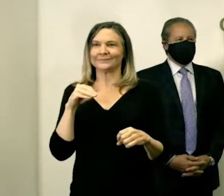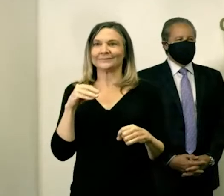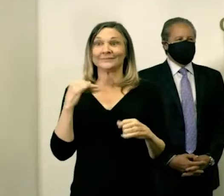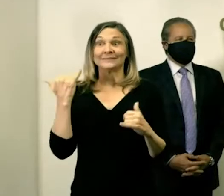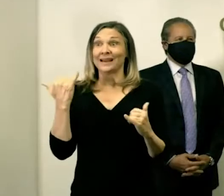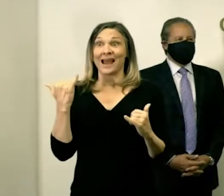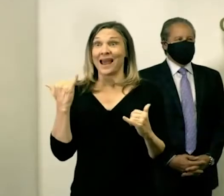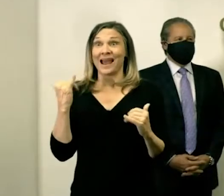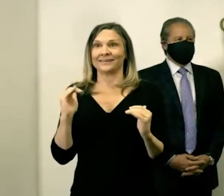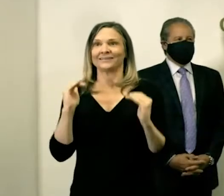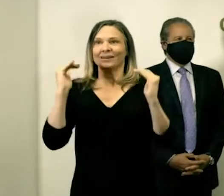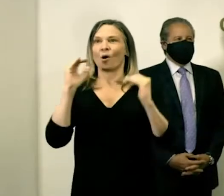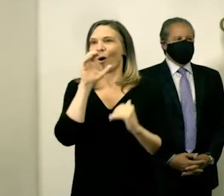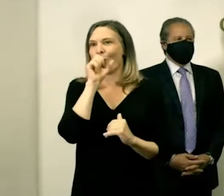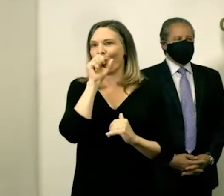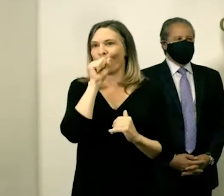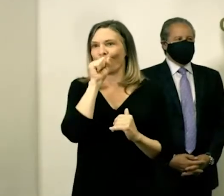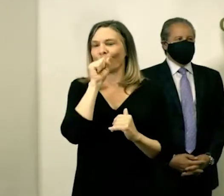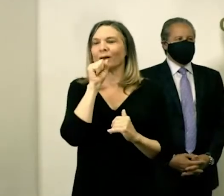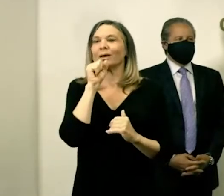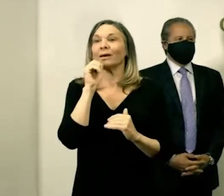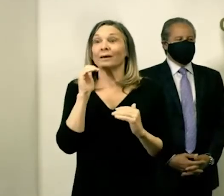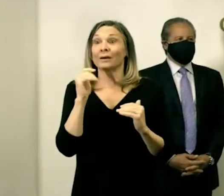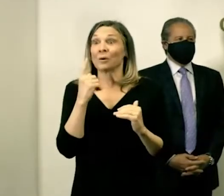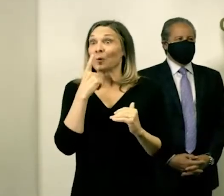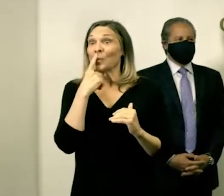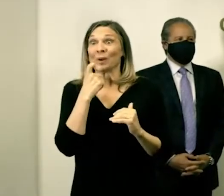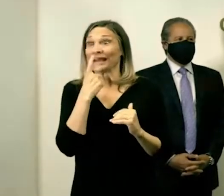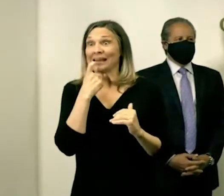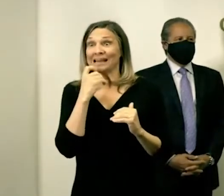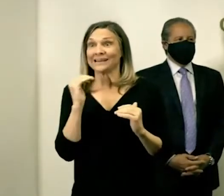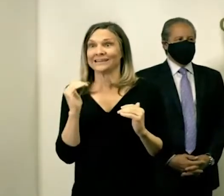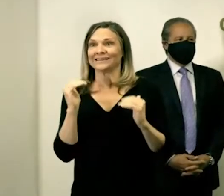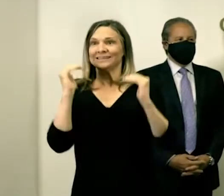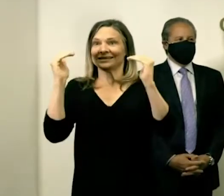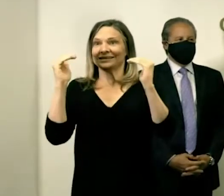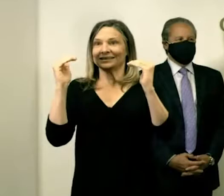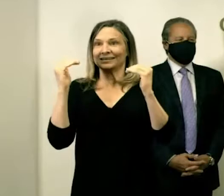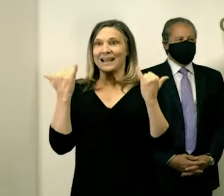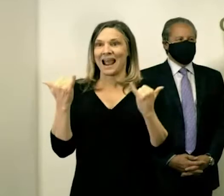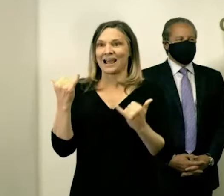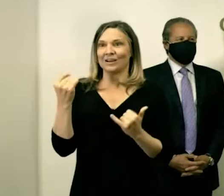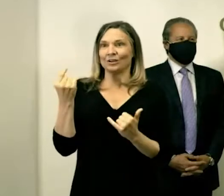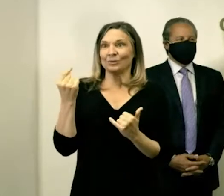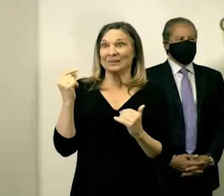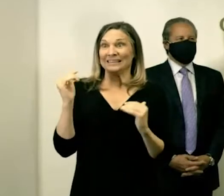orange tier from the red tier, and we're well on our way to a green tier